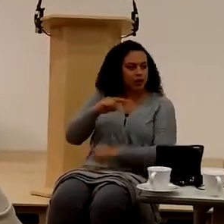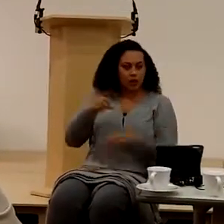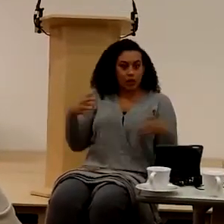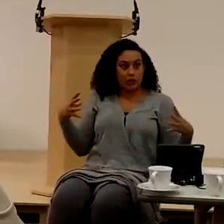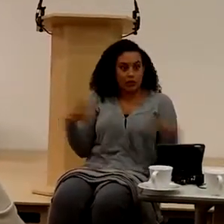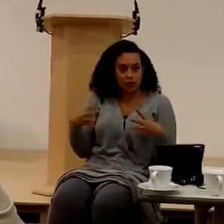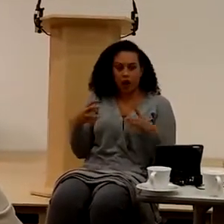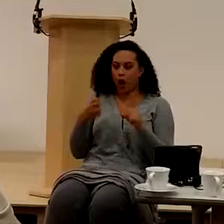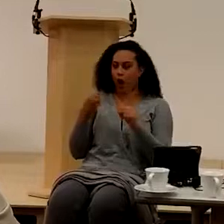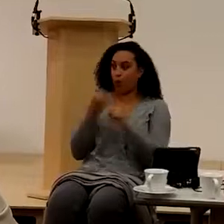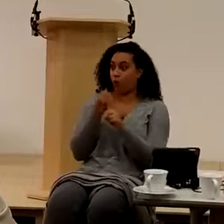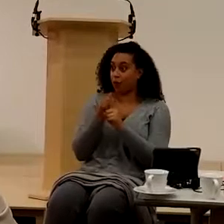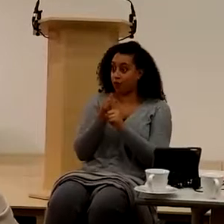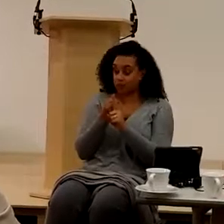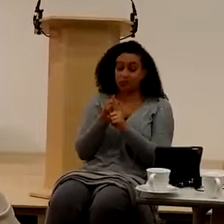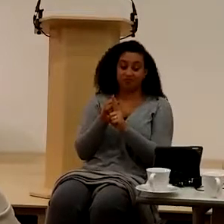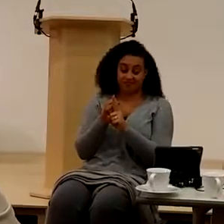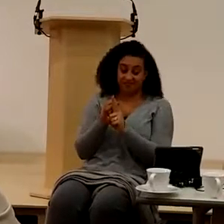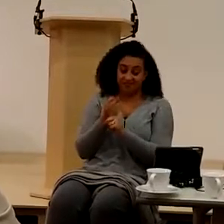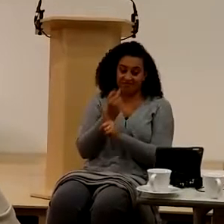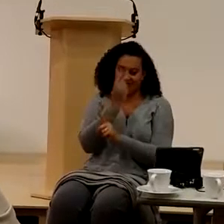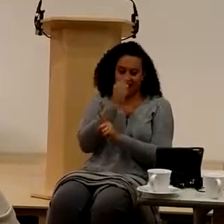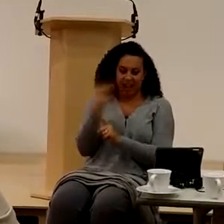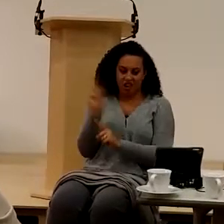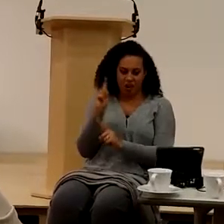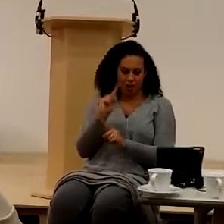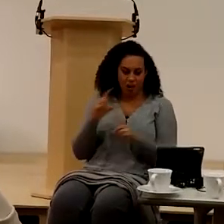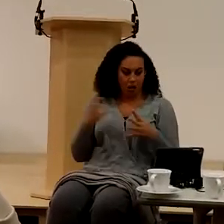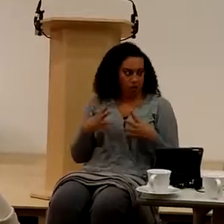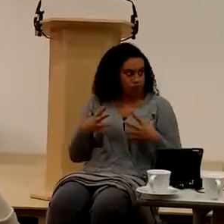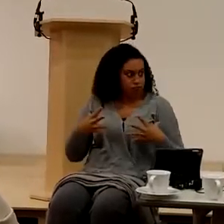creating rights that reject us